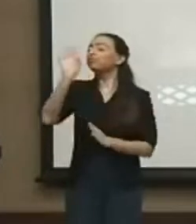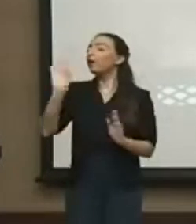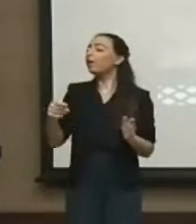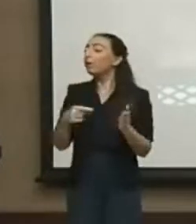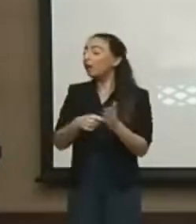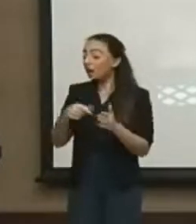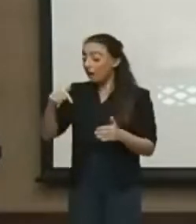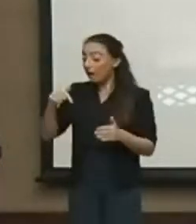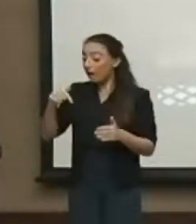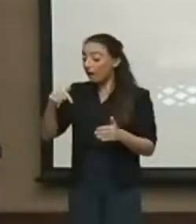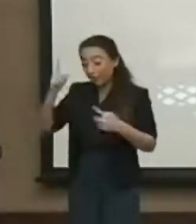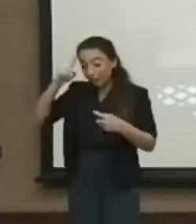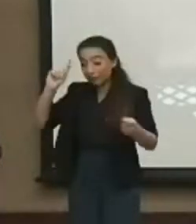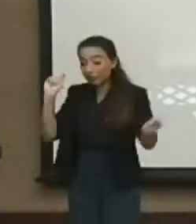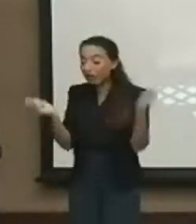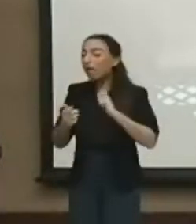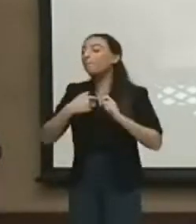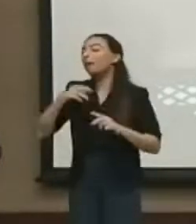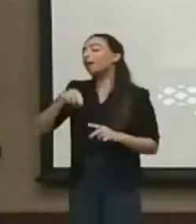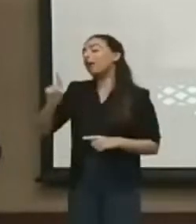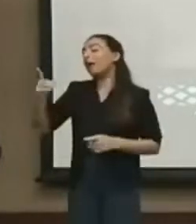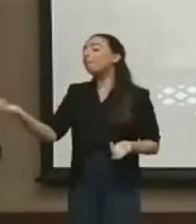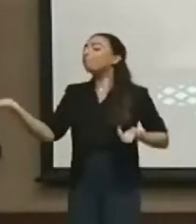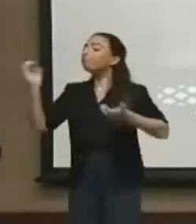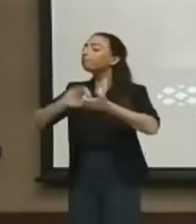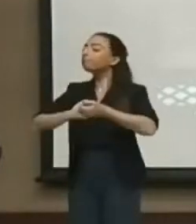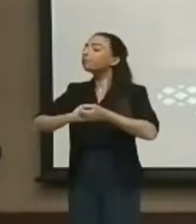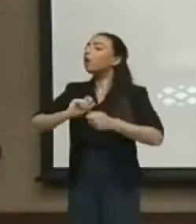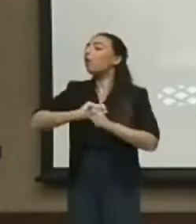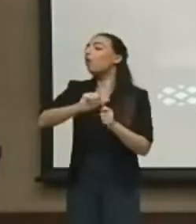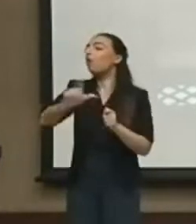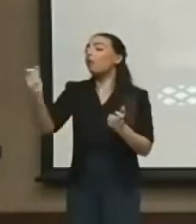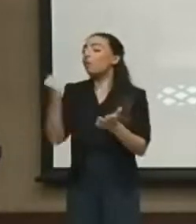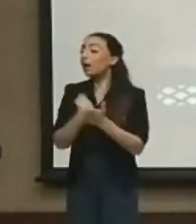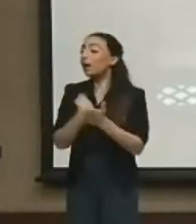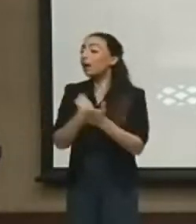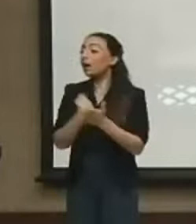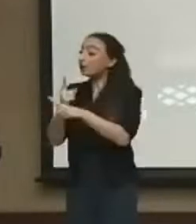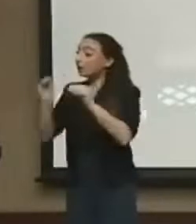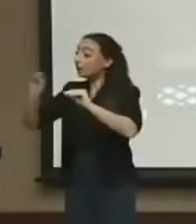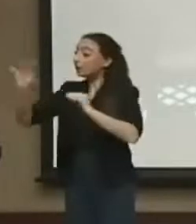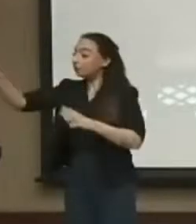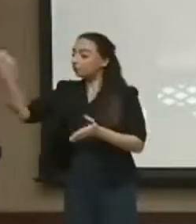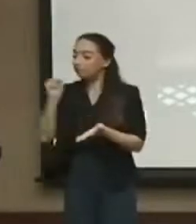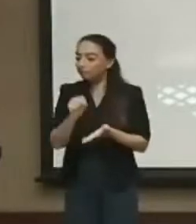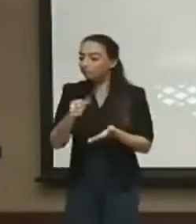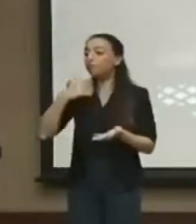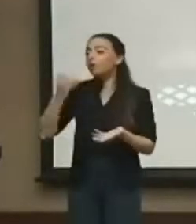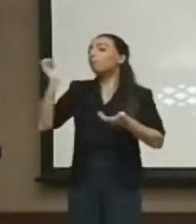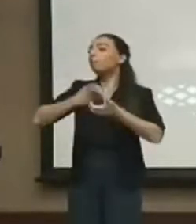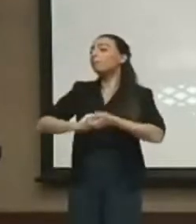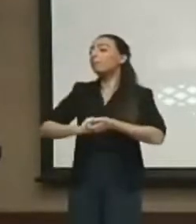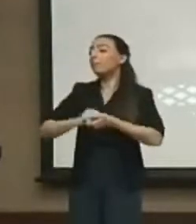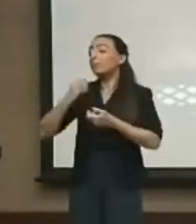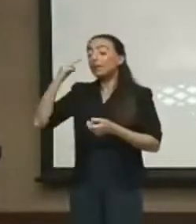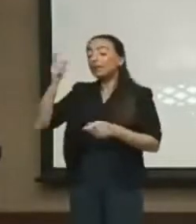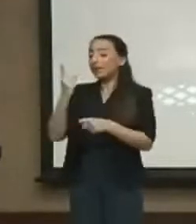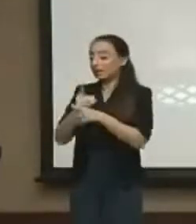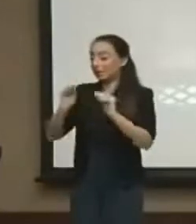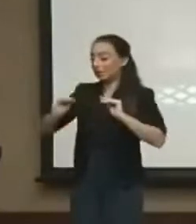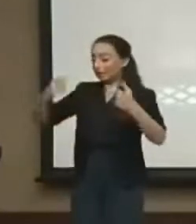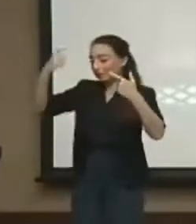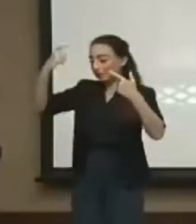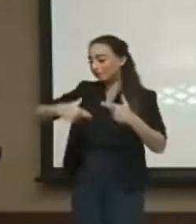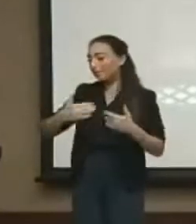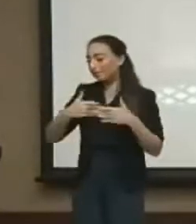everyone that's working on education, including teachers, because teachers also need to have a